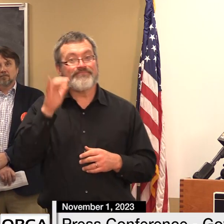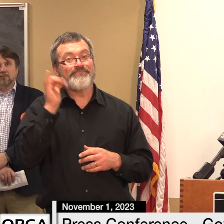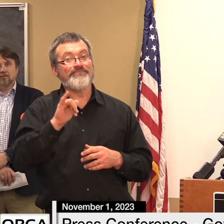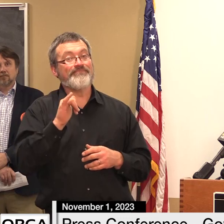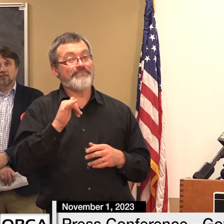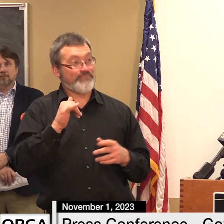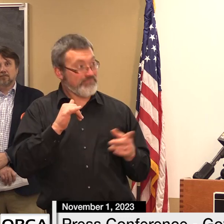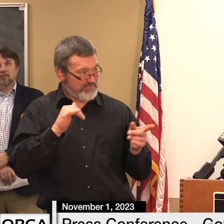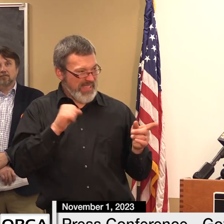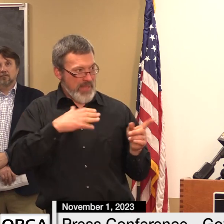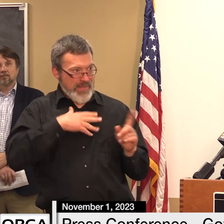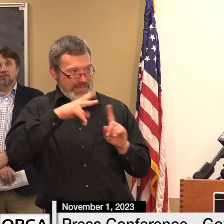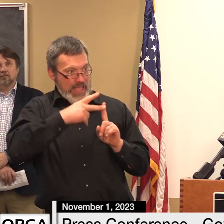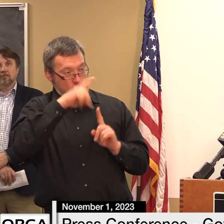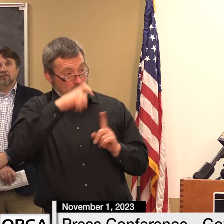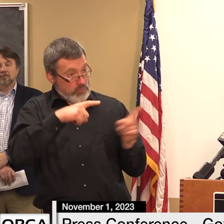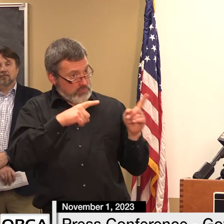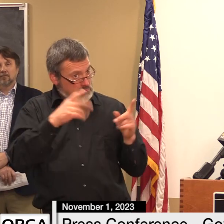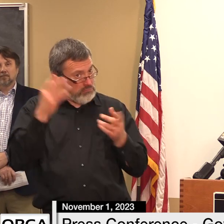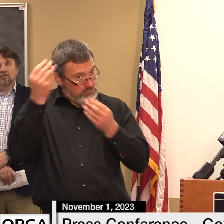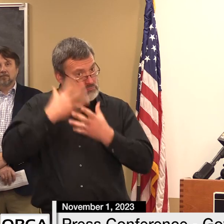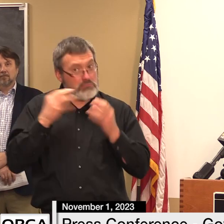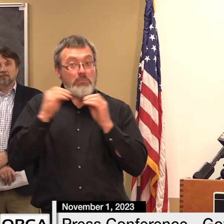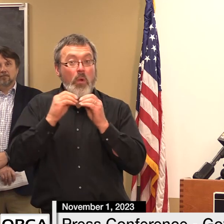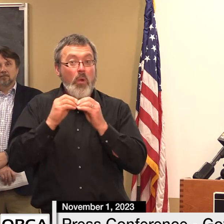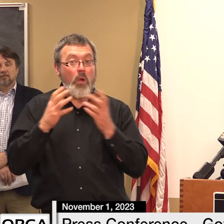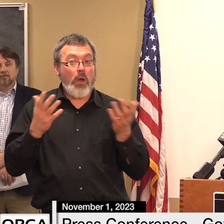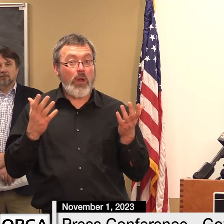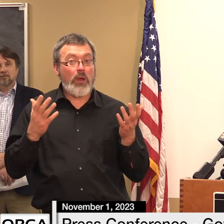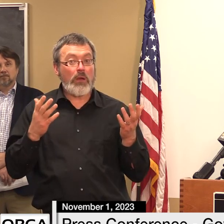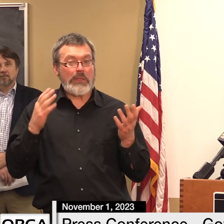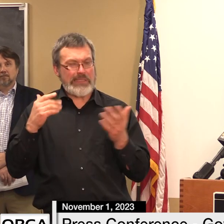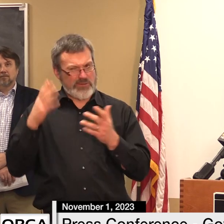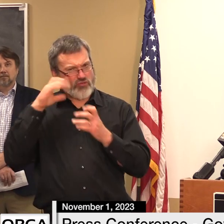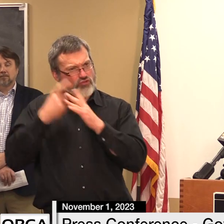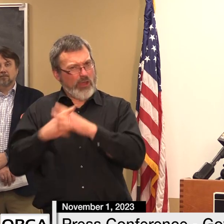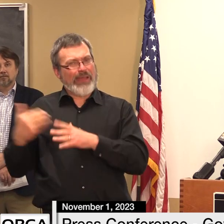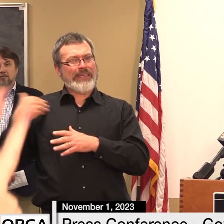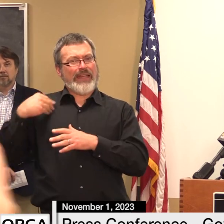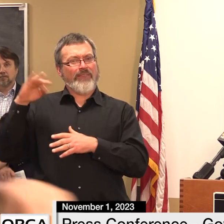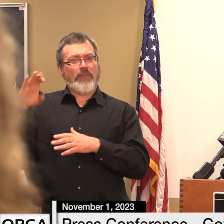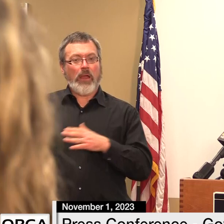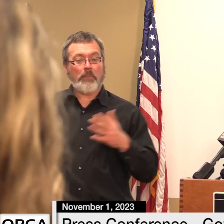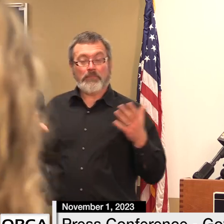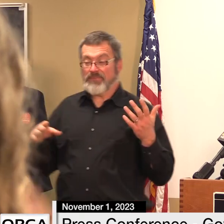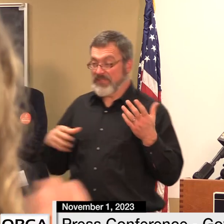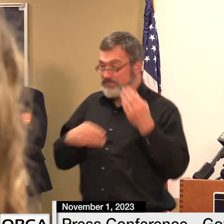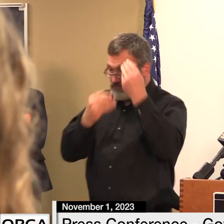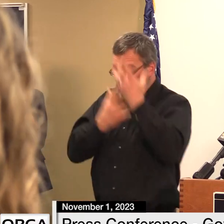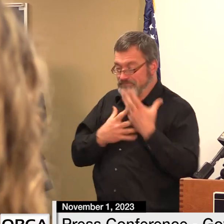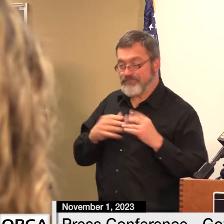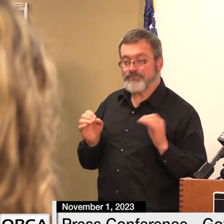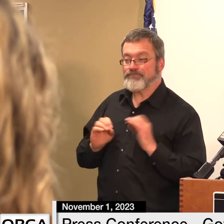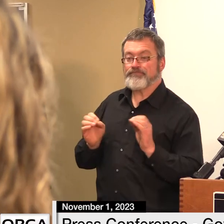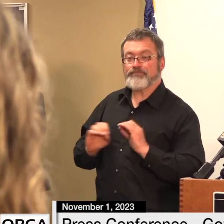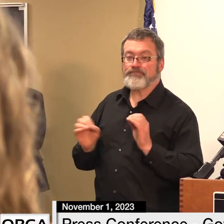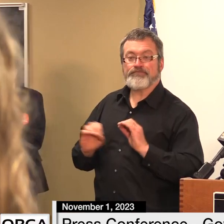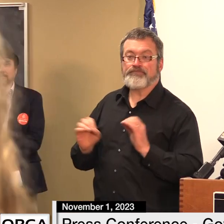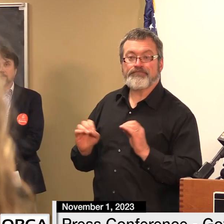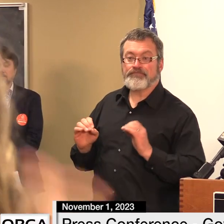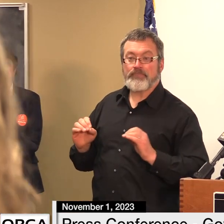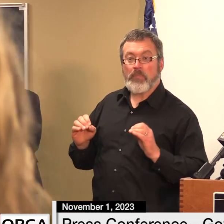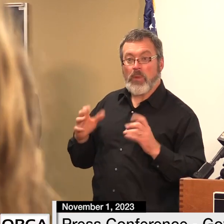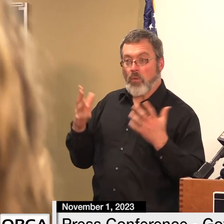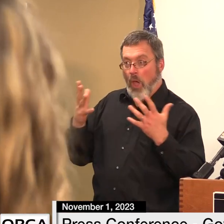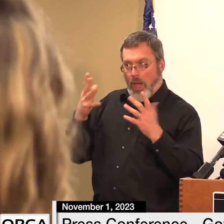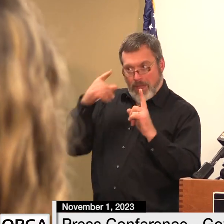more from the TDI since last, I think it was last February you mentioned it. I have not heard anything of any substance since then.